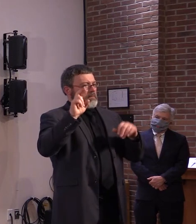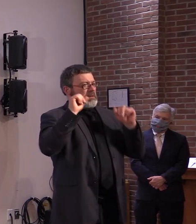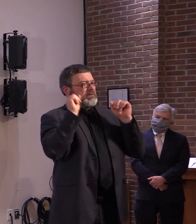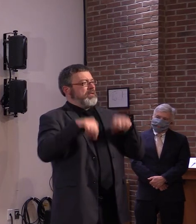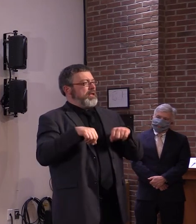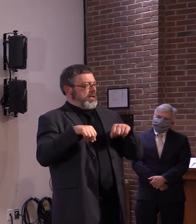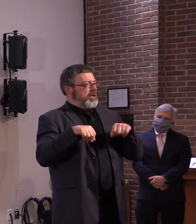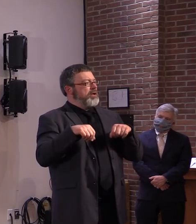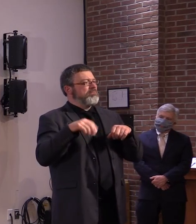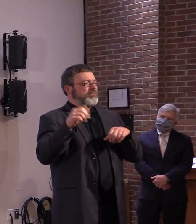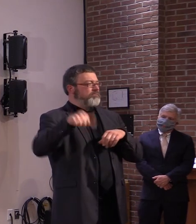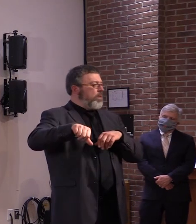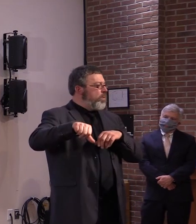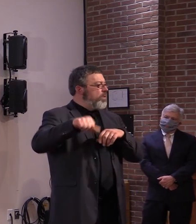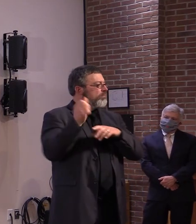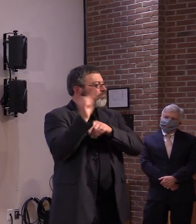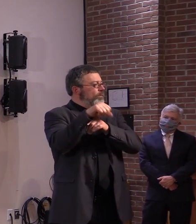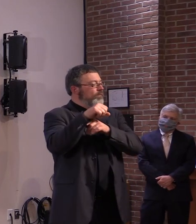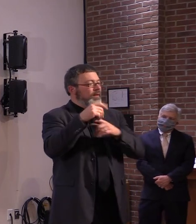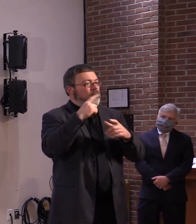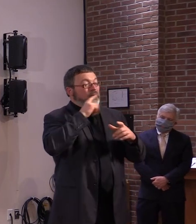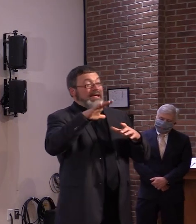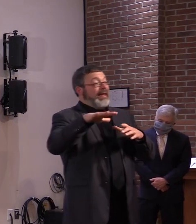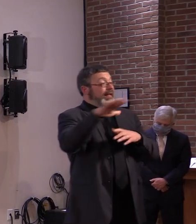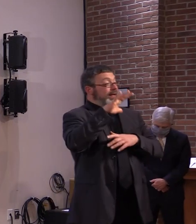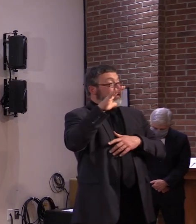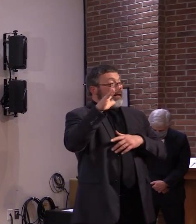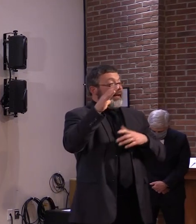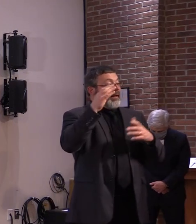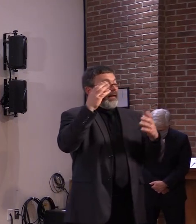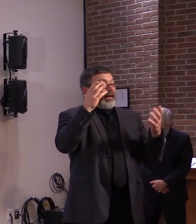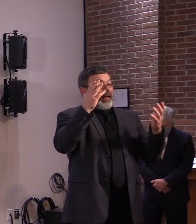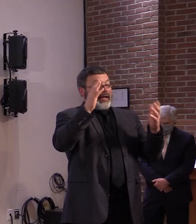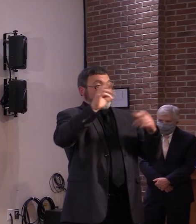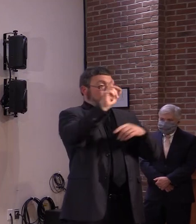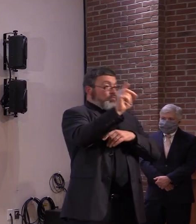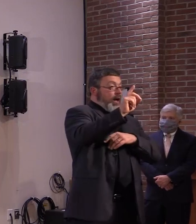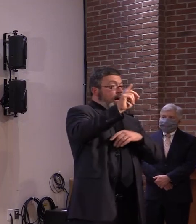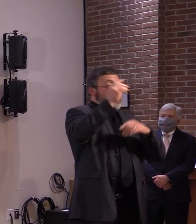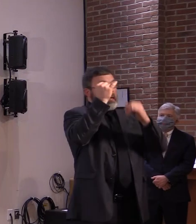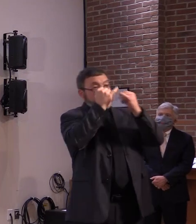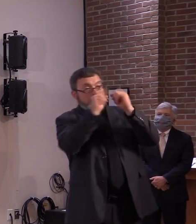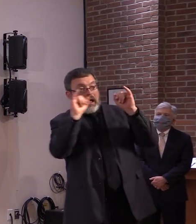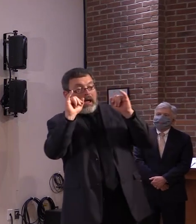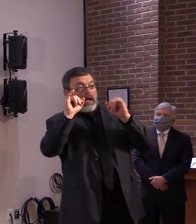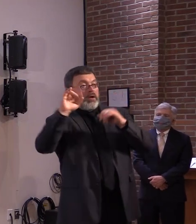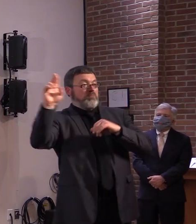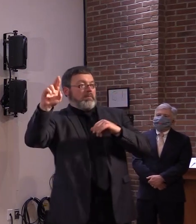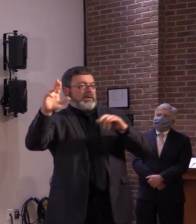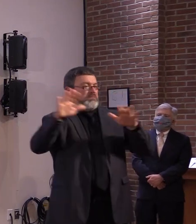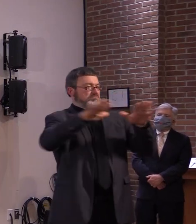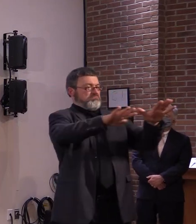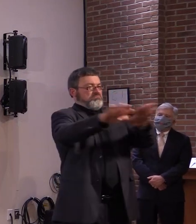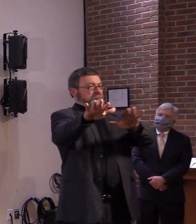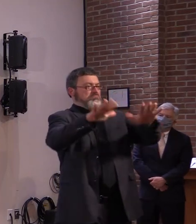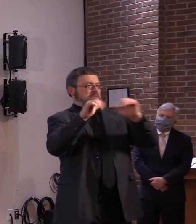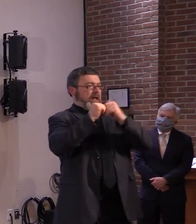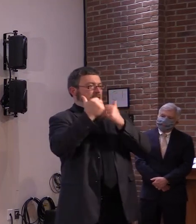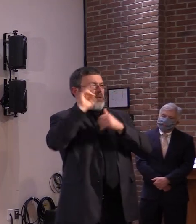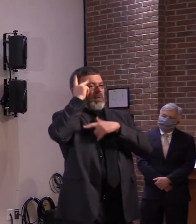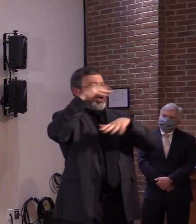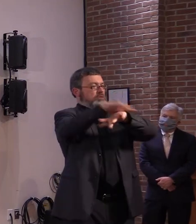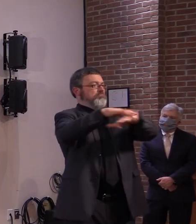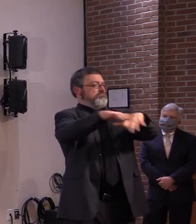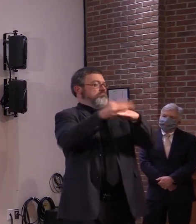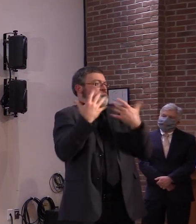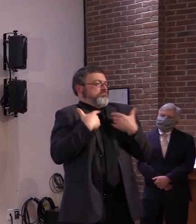sense Democrats and independents alike for there to be any ability to sustain or, you know, in terms